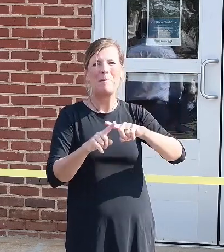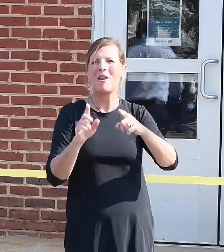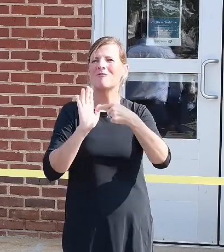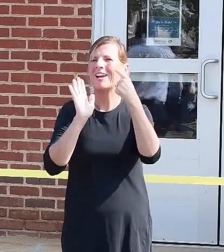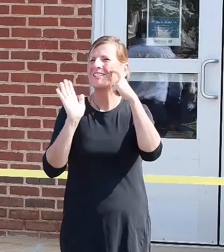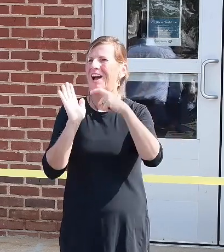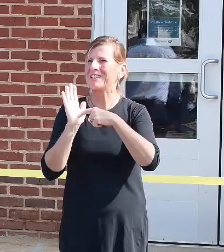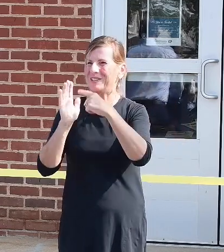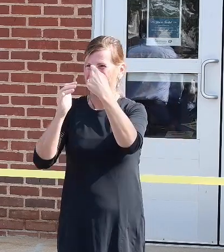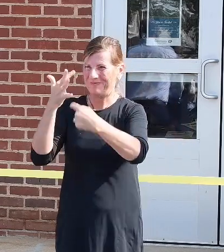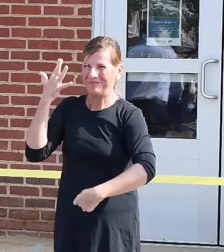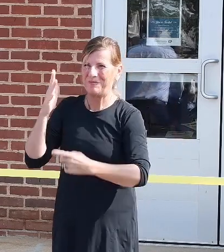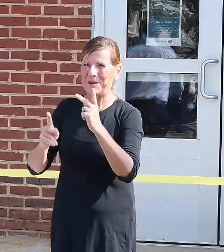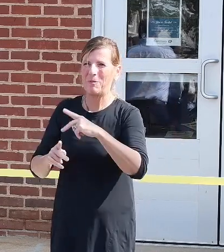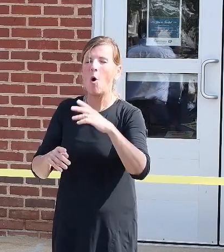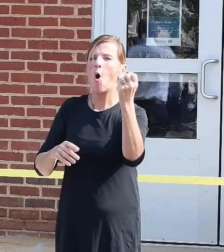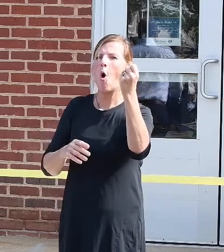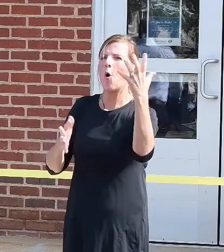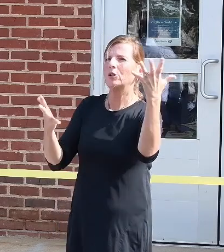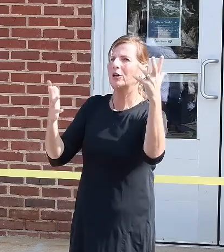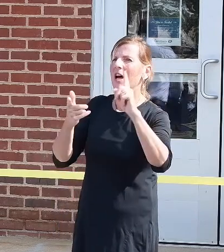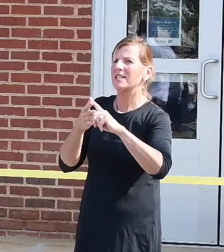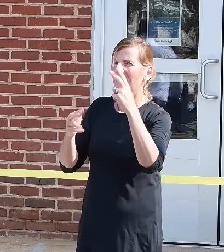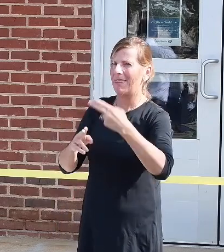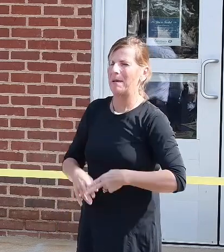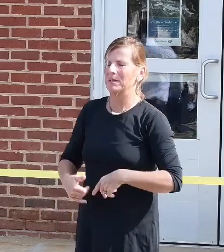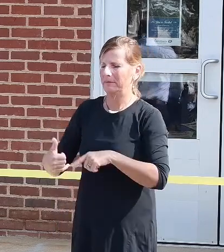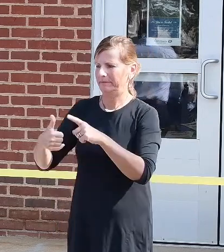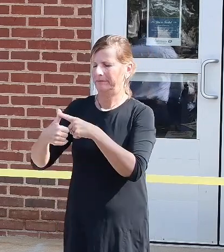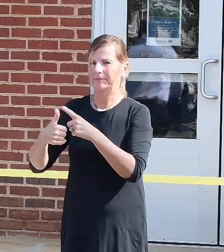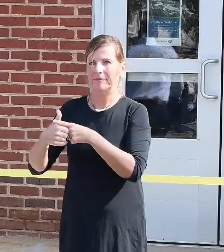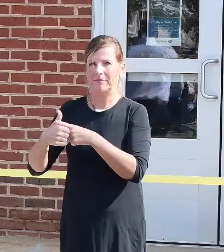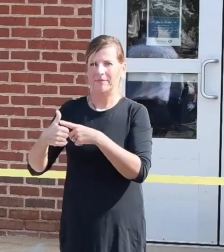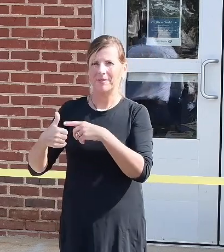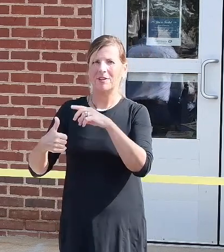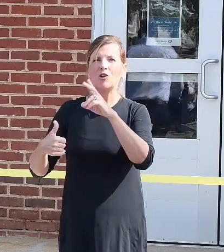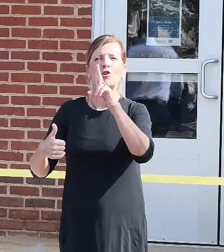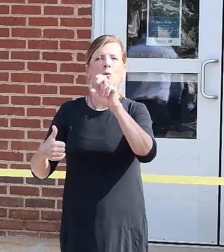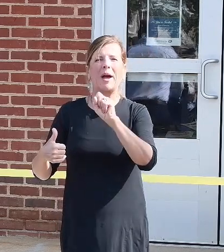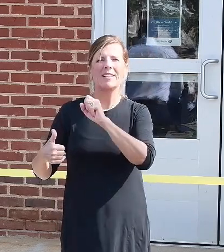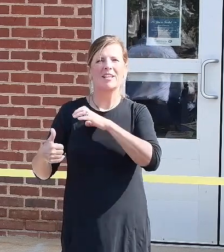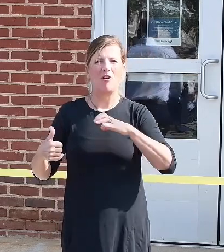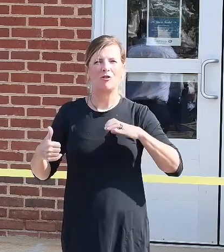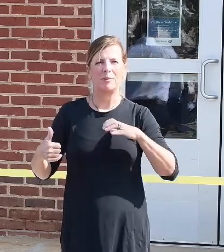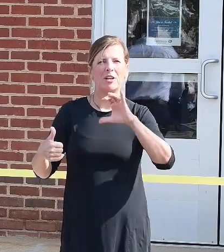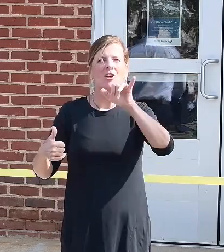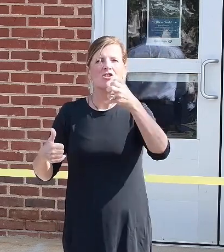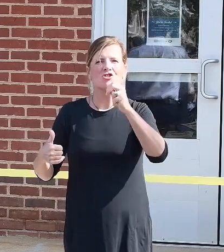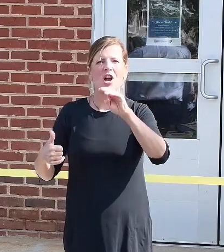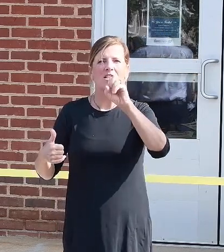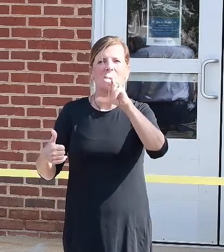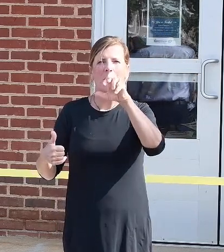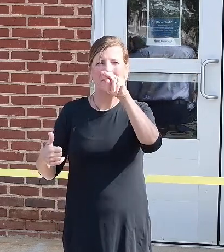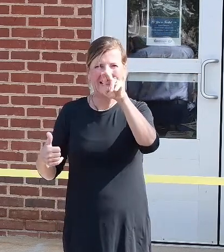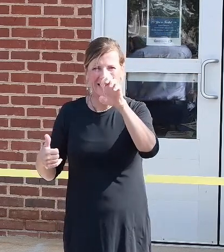dignitaries. Please hold your applause until I read all the names. United States Congressman John